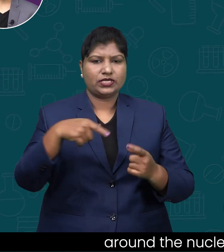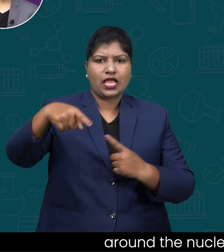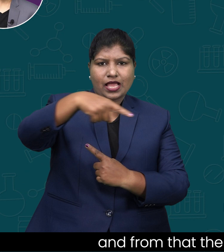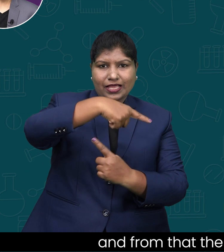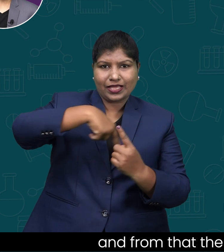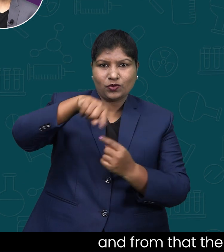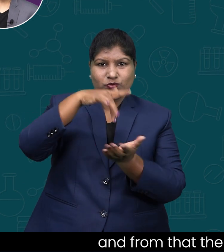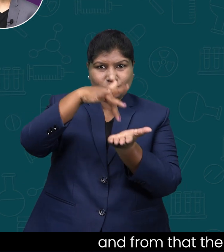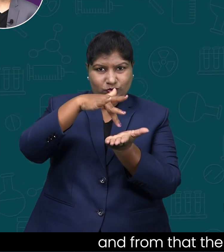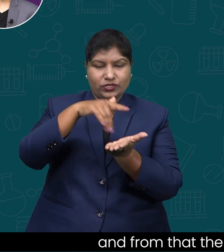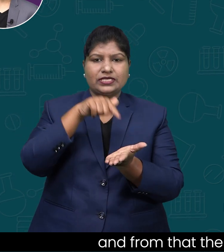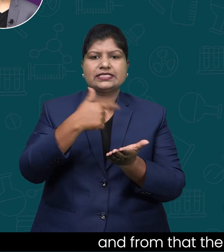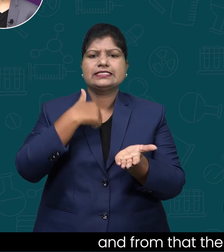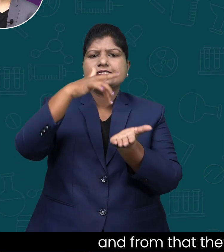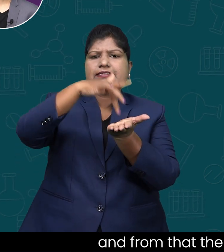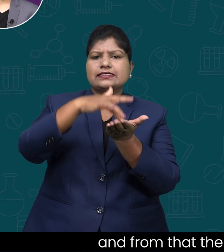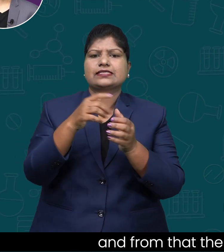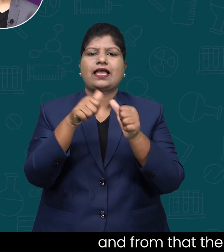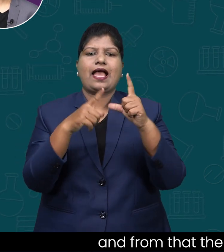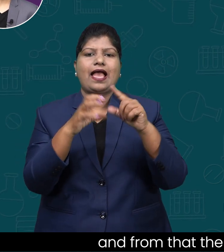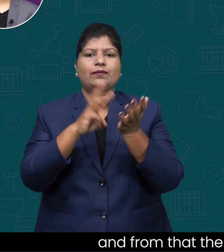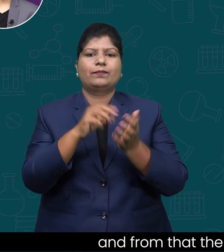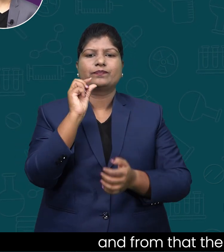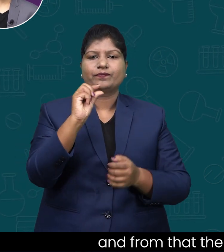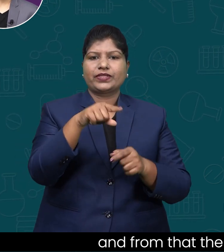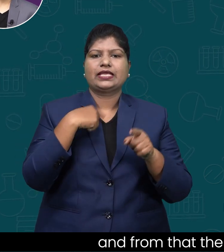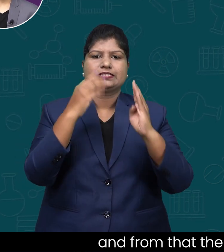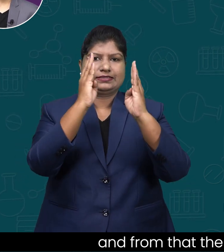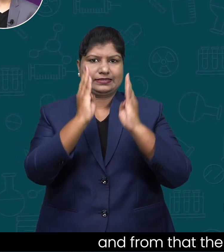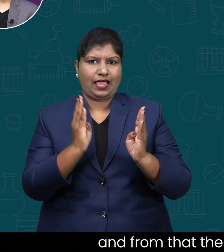atom and from that the shape of the molecule.